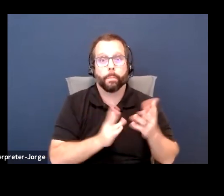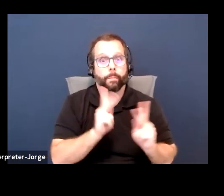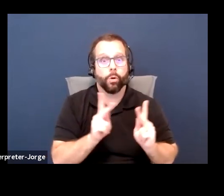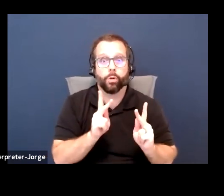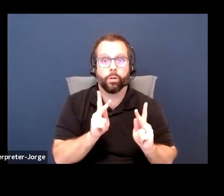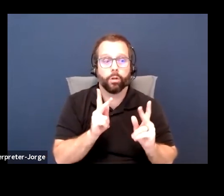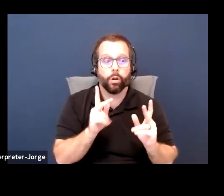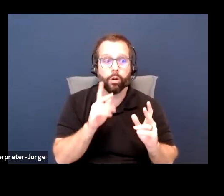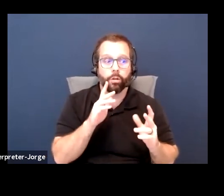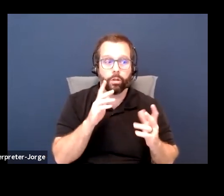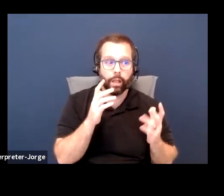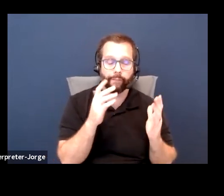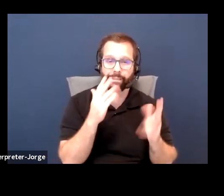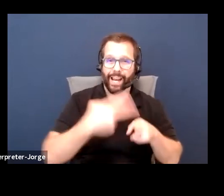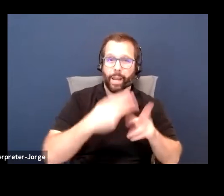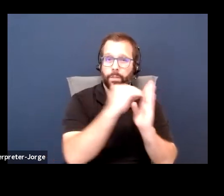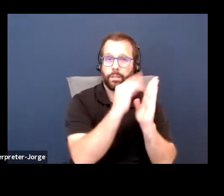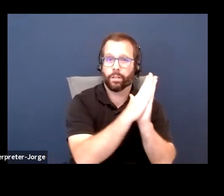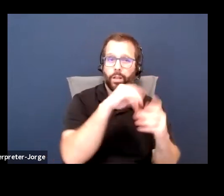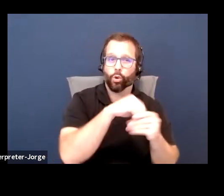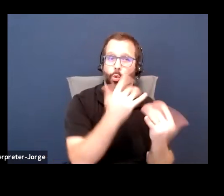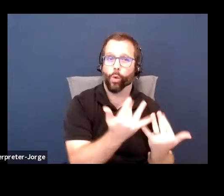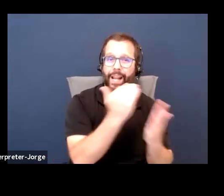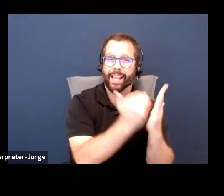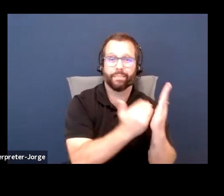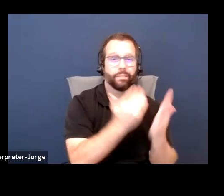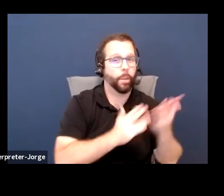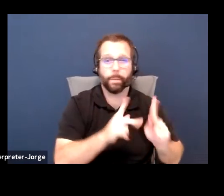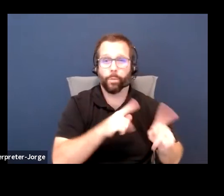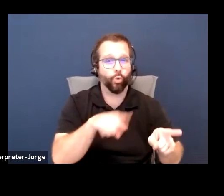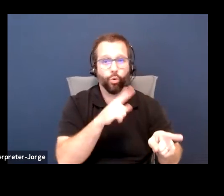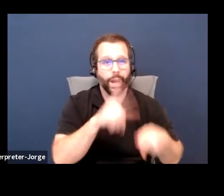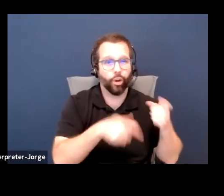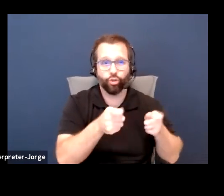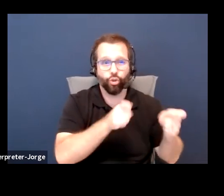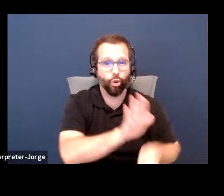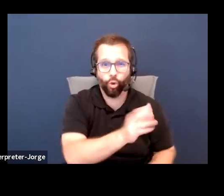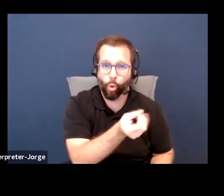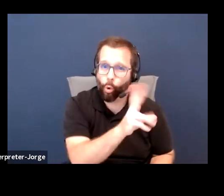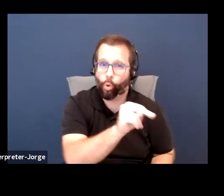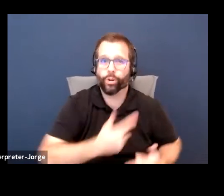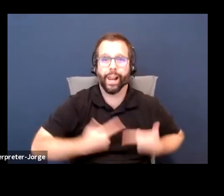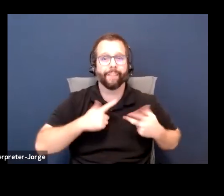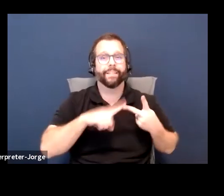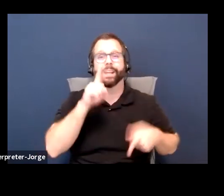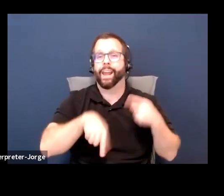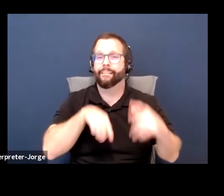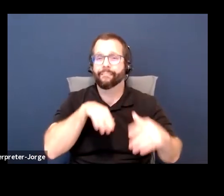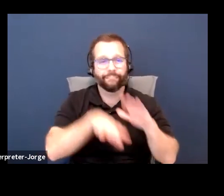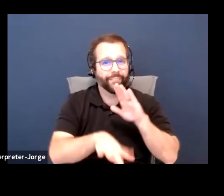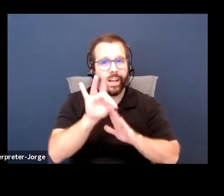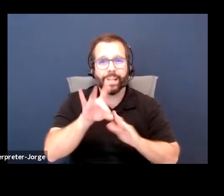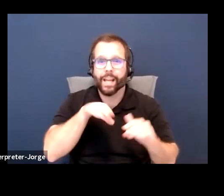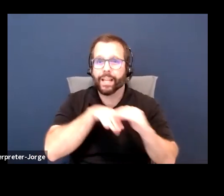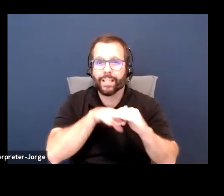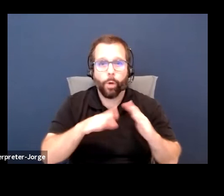the opportunity to have full choice and control over their lives. They can't find accessible housing, they face barriers to